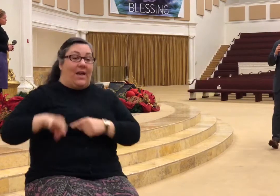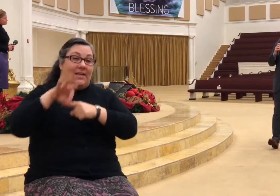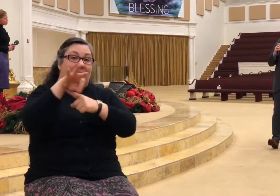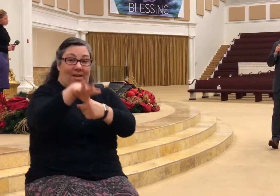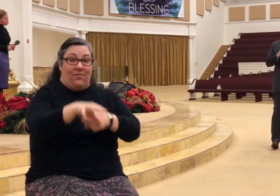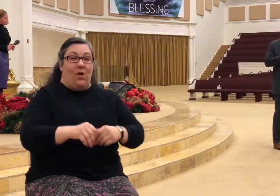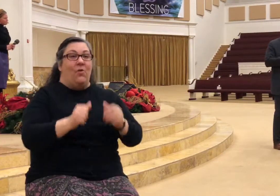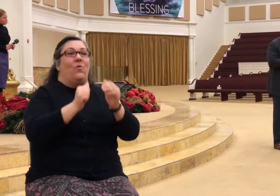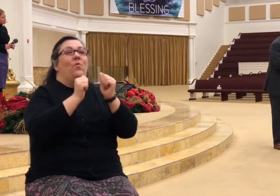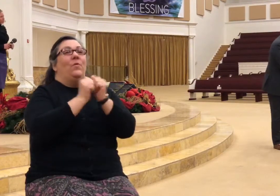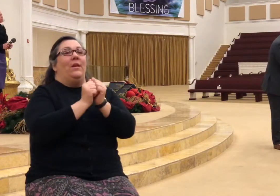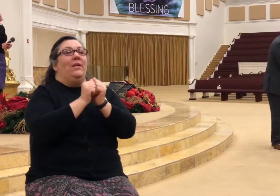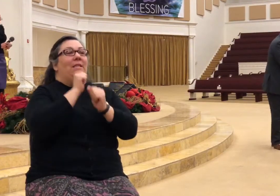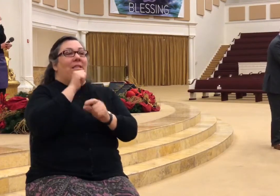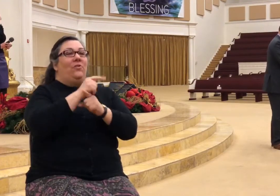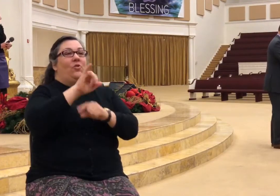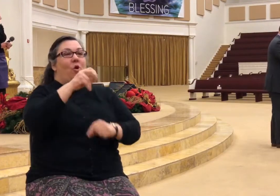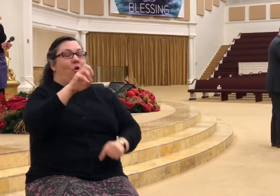Sister Tashana as she sings.